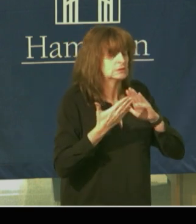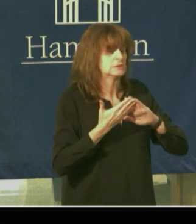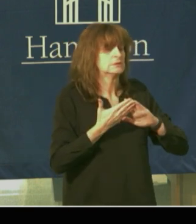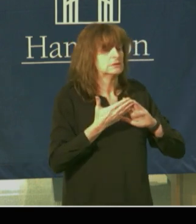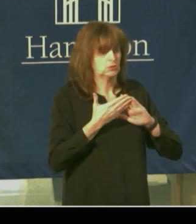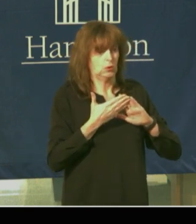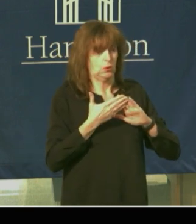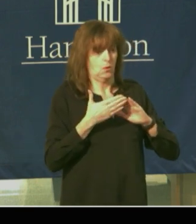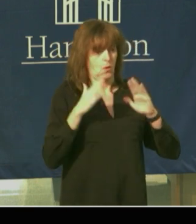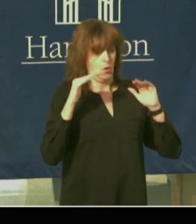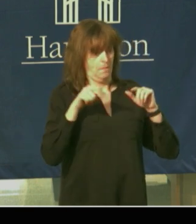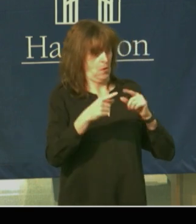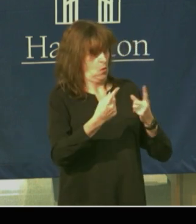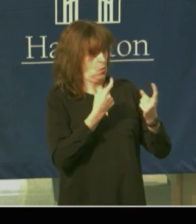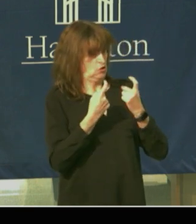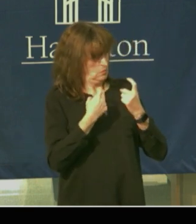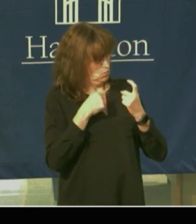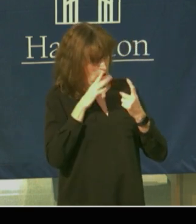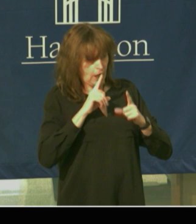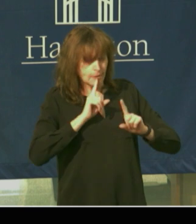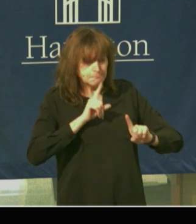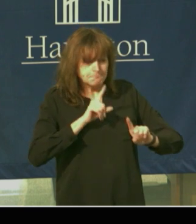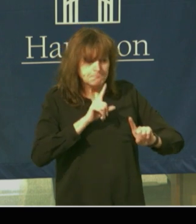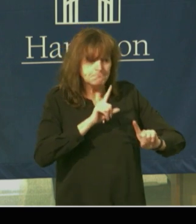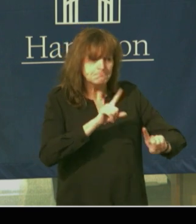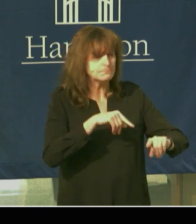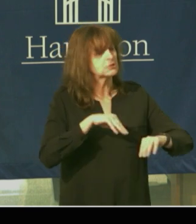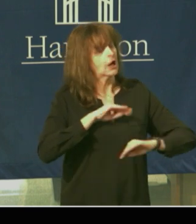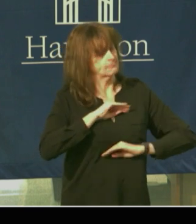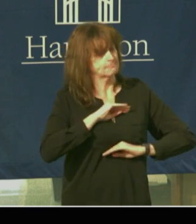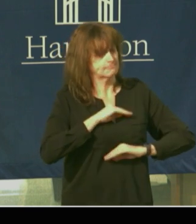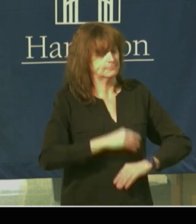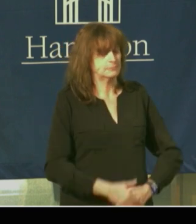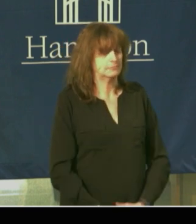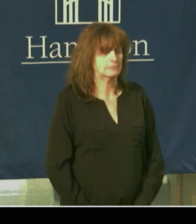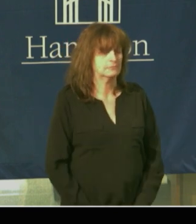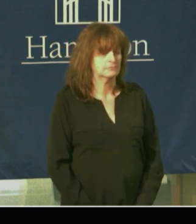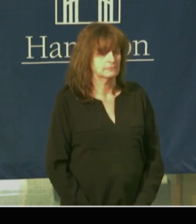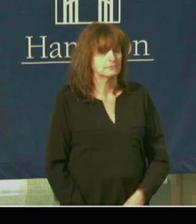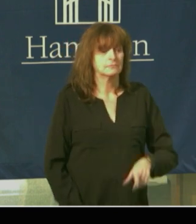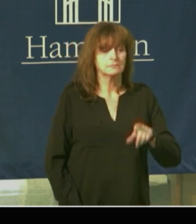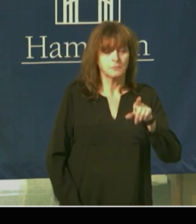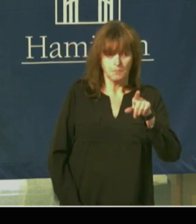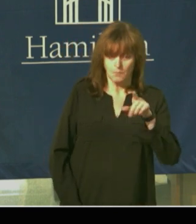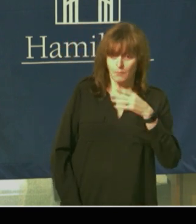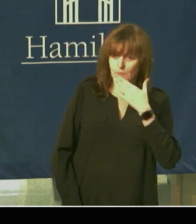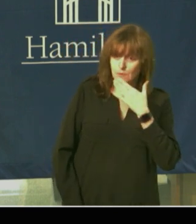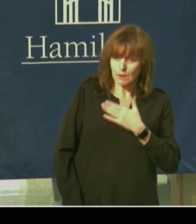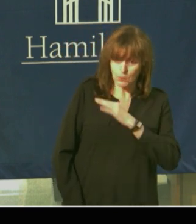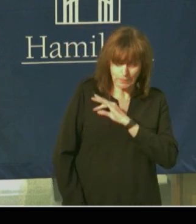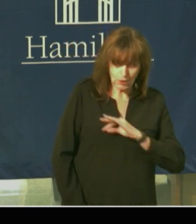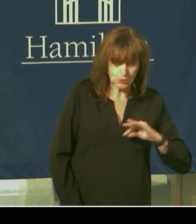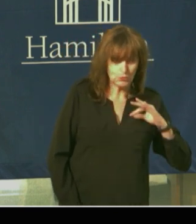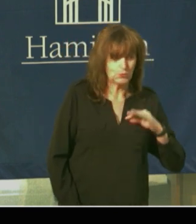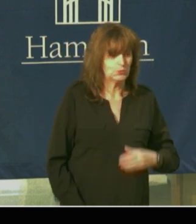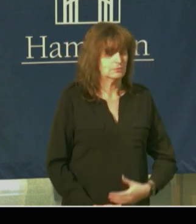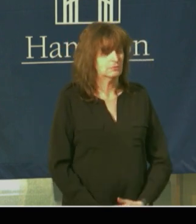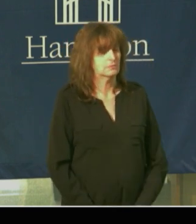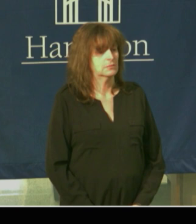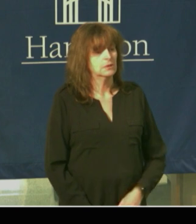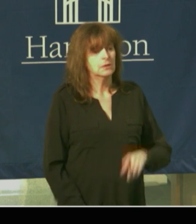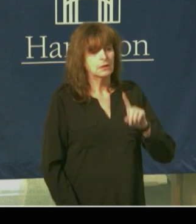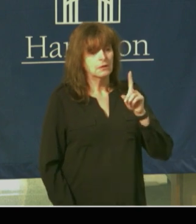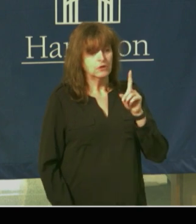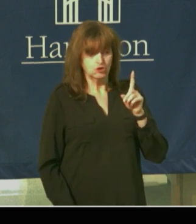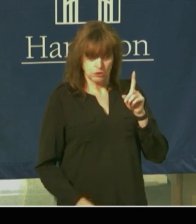might have today. Well said. Thank you very much, Mr. Mayor. Our first question will be going to Dr. Harvey. If you can have your mic turned on there, sir. Dr. Harvey,